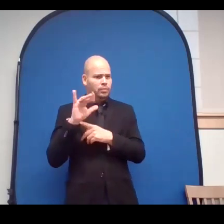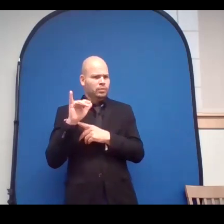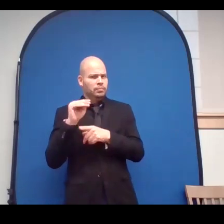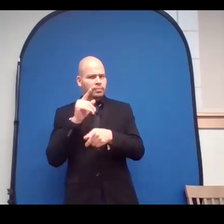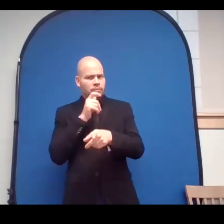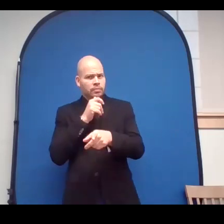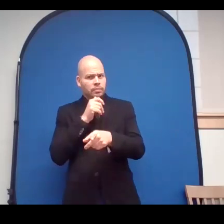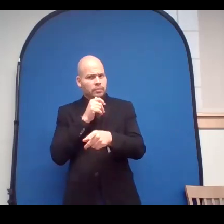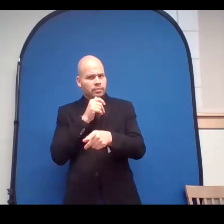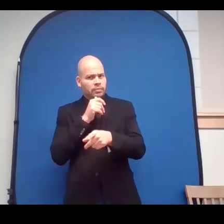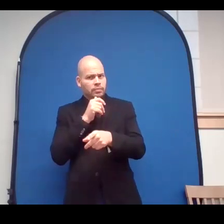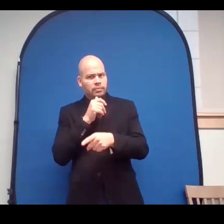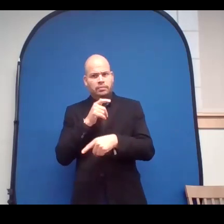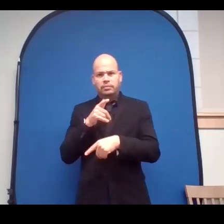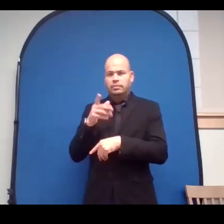shift. Why was